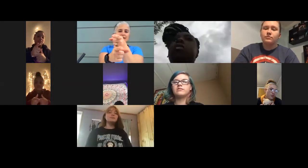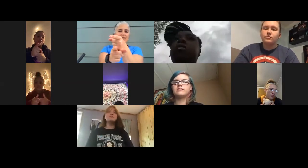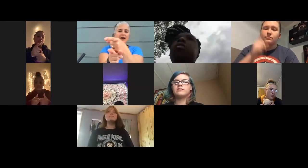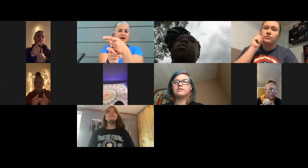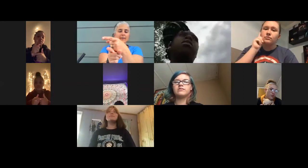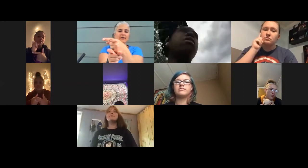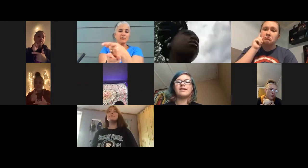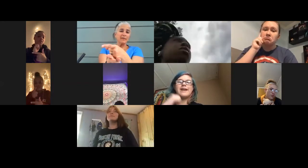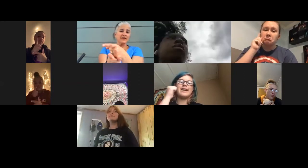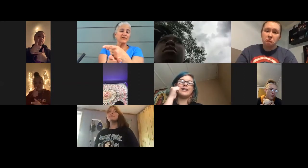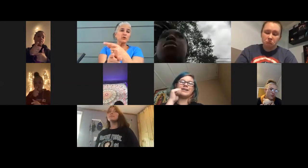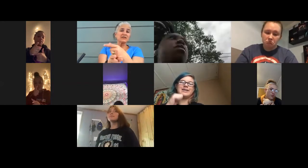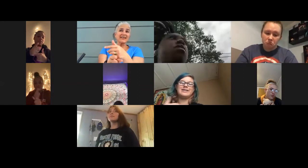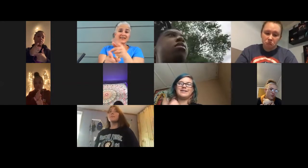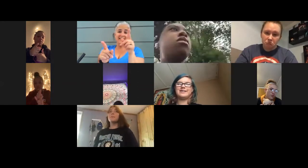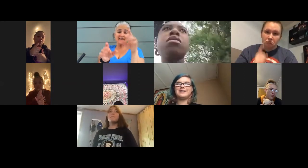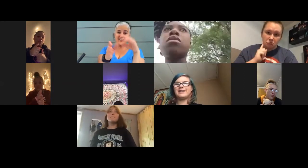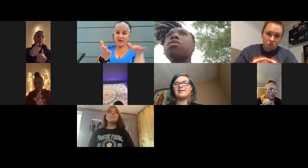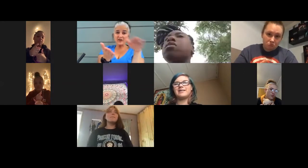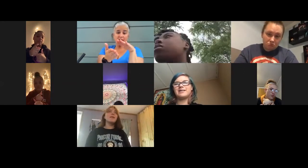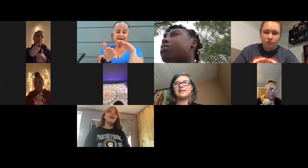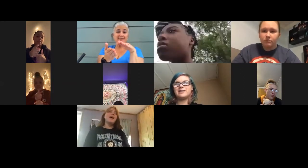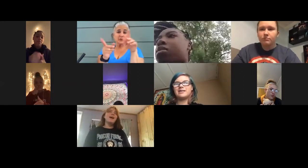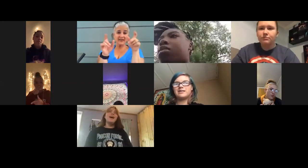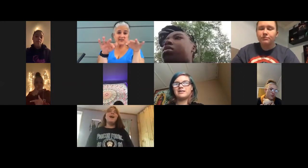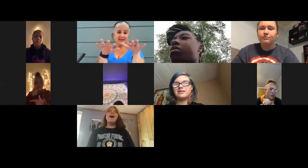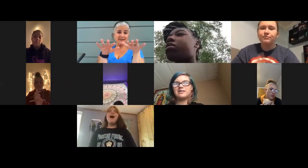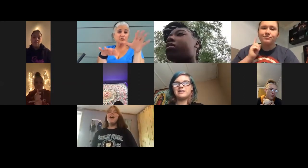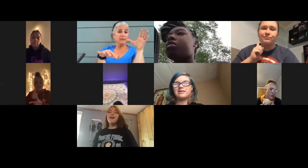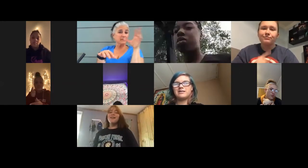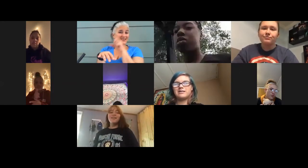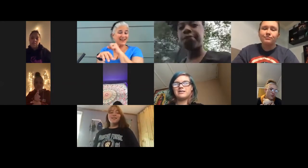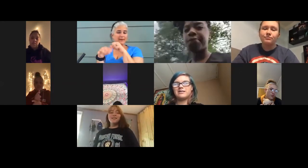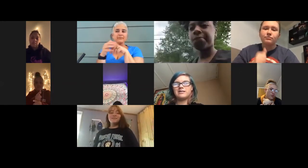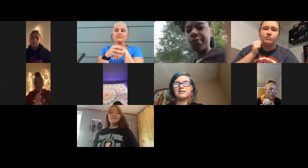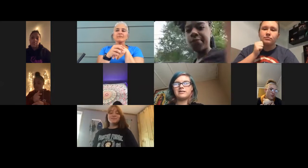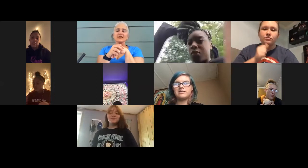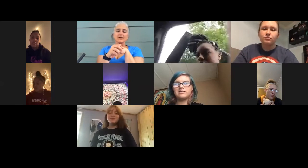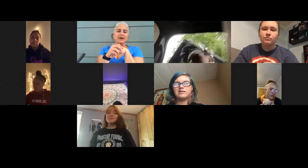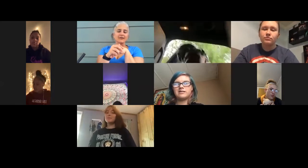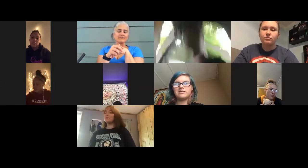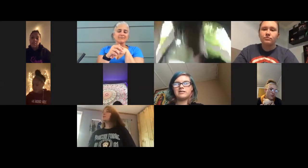finger, but you probably, if you were taking a college class and you were taking a test, you'd probably miss that.